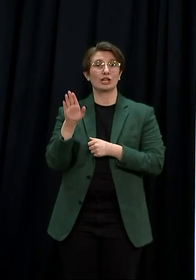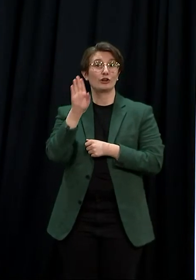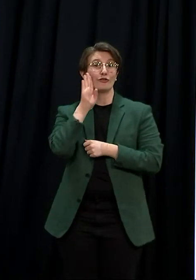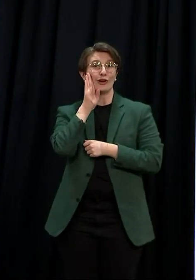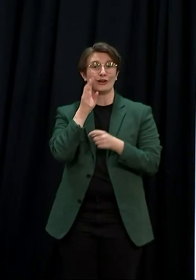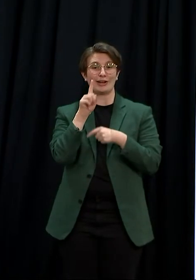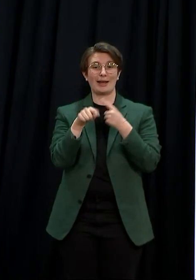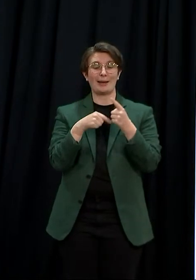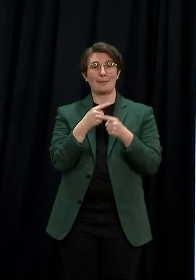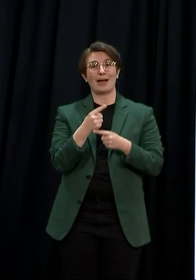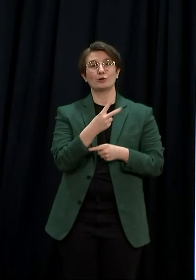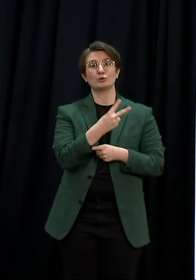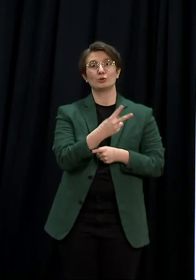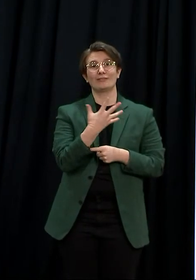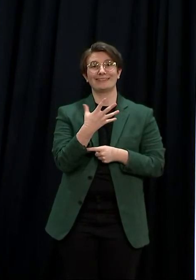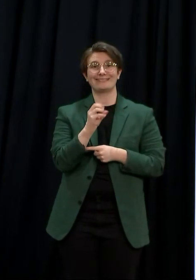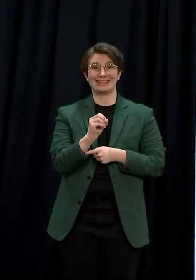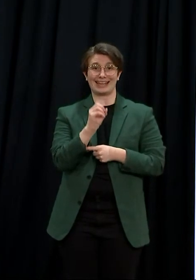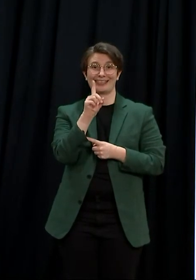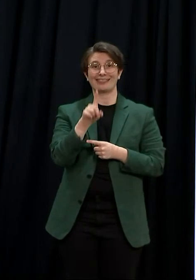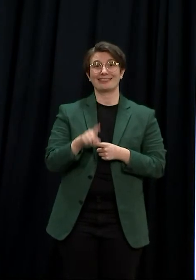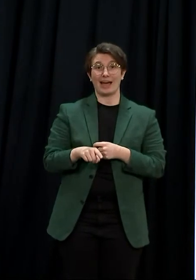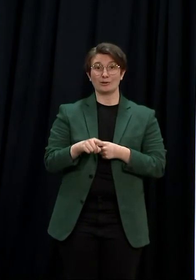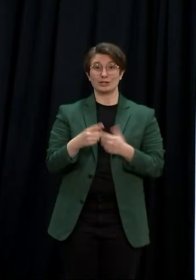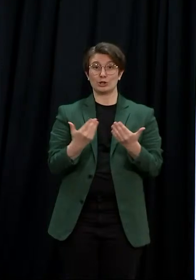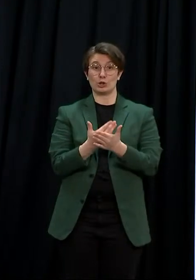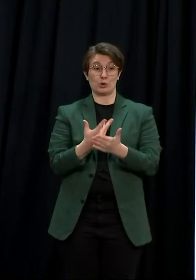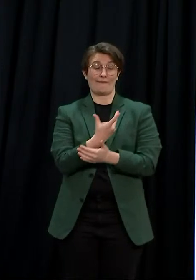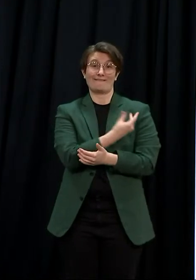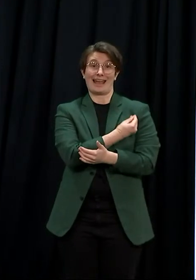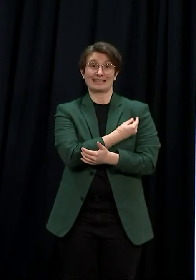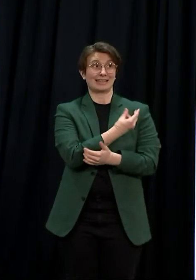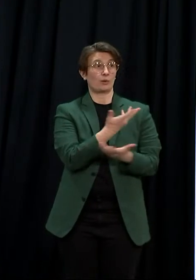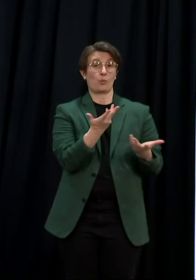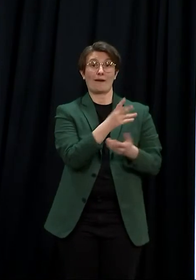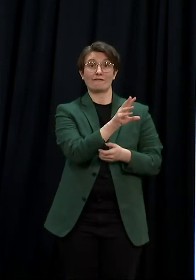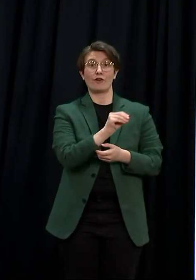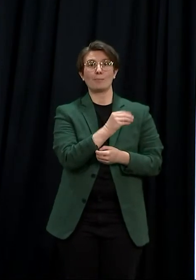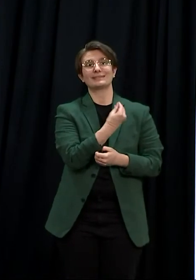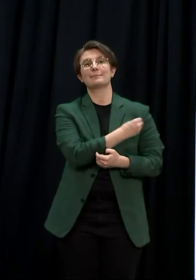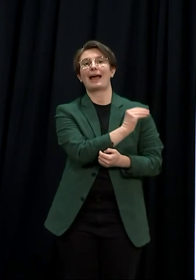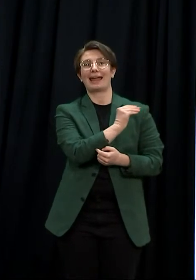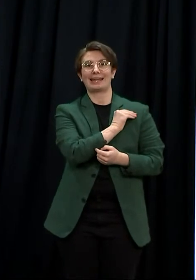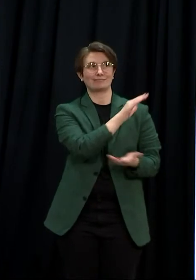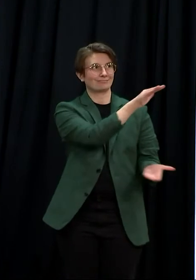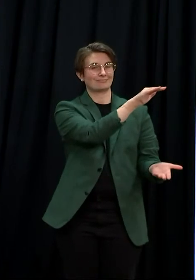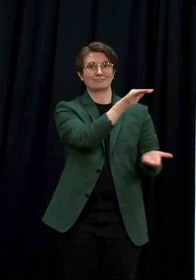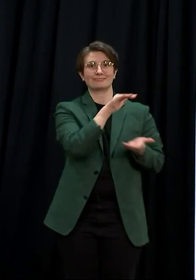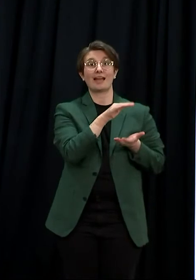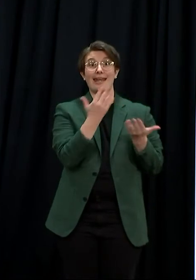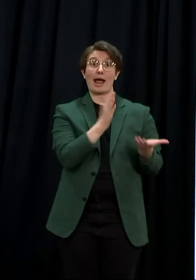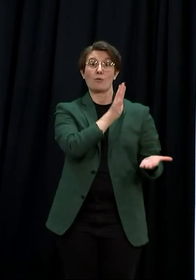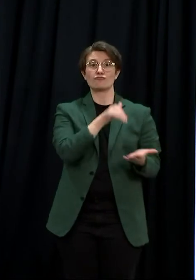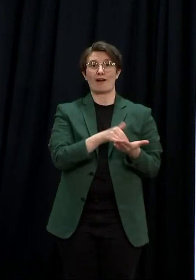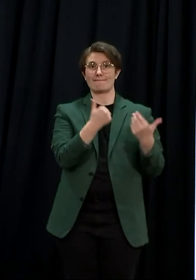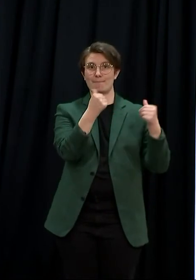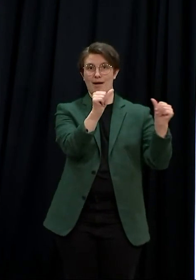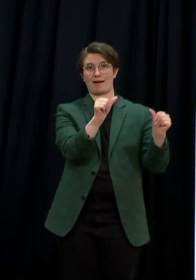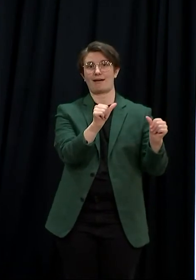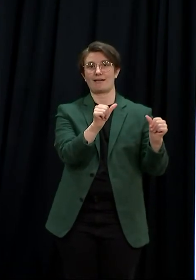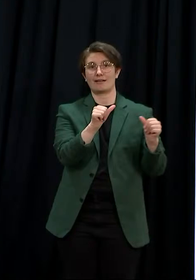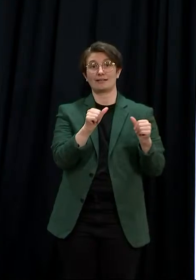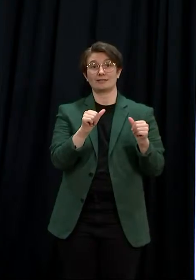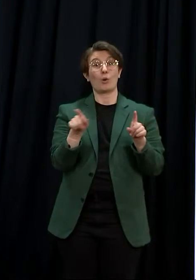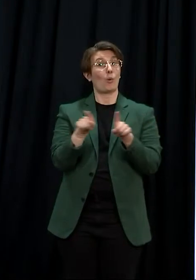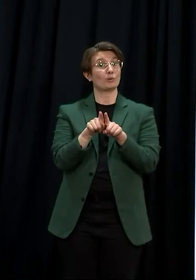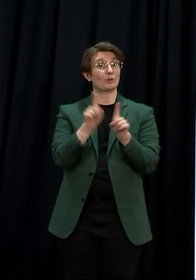now in the country. Today I can announce that we have also finalised a deal with Denmark for the